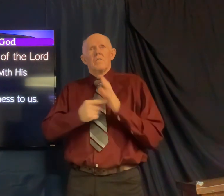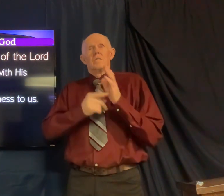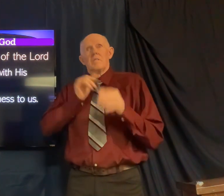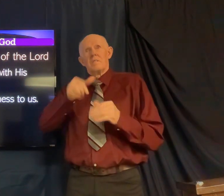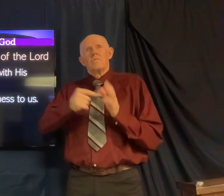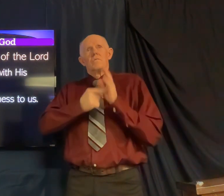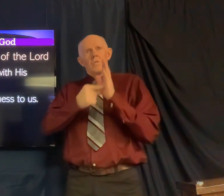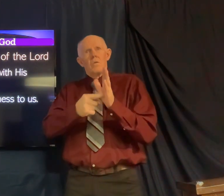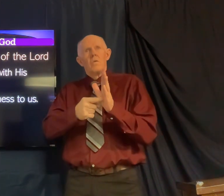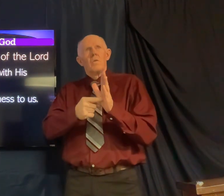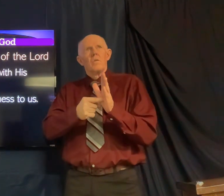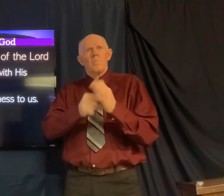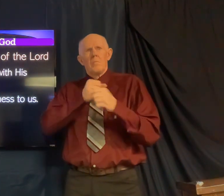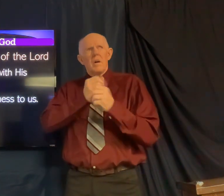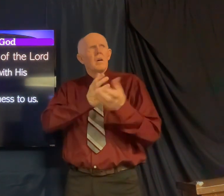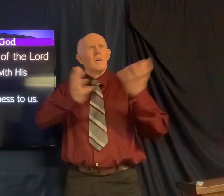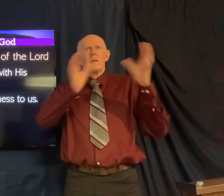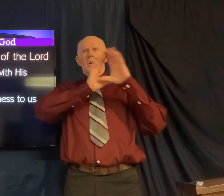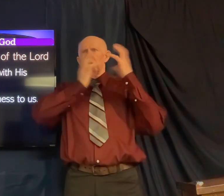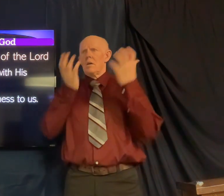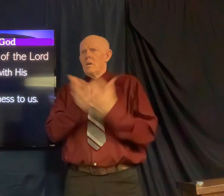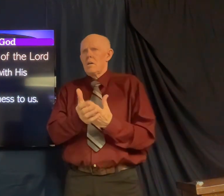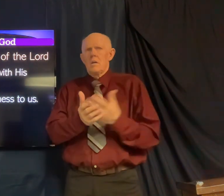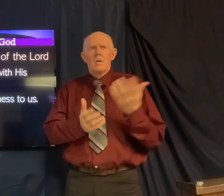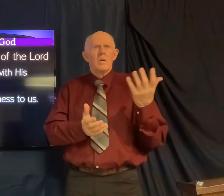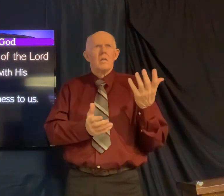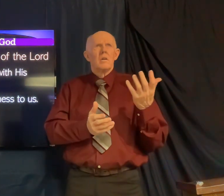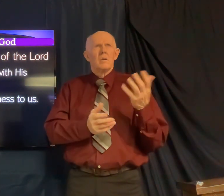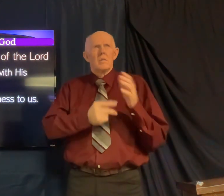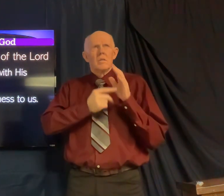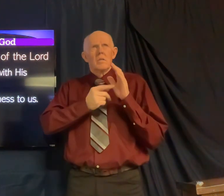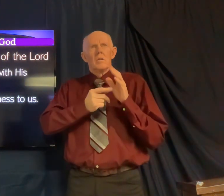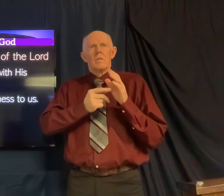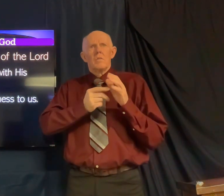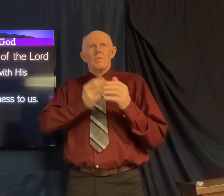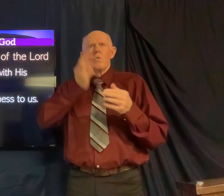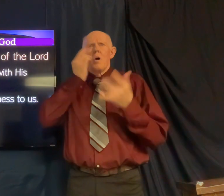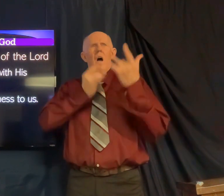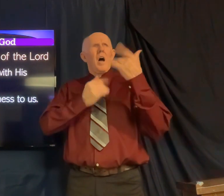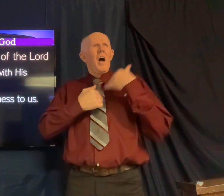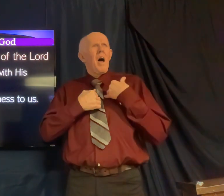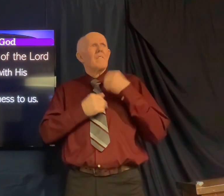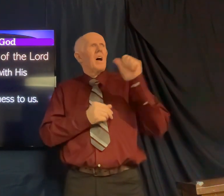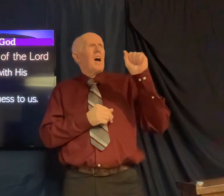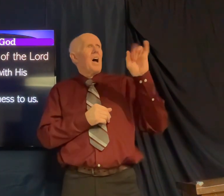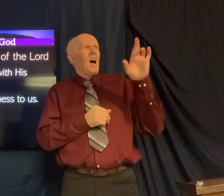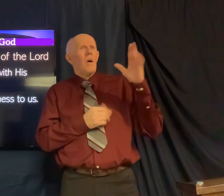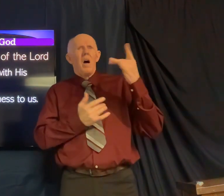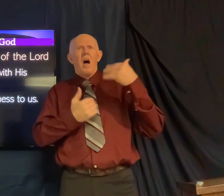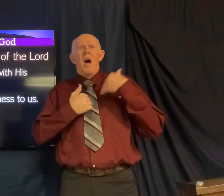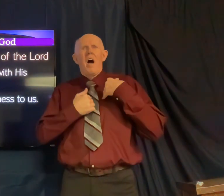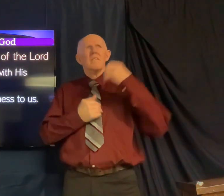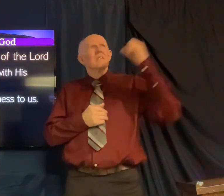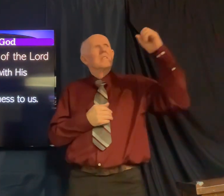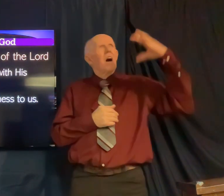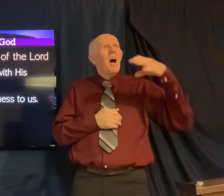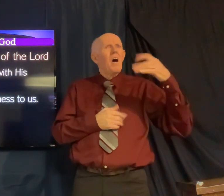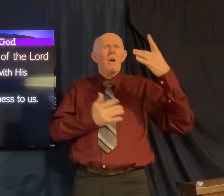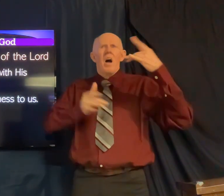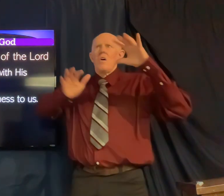That shows his faithfulness to us, to the world. What? We have the air to